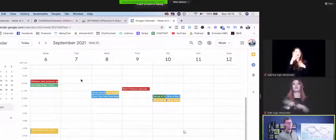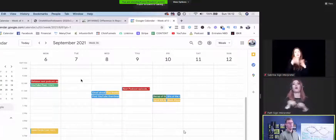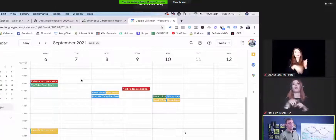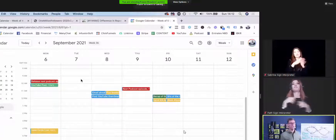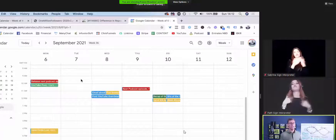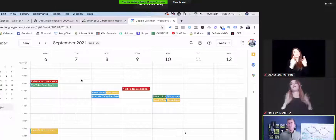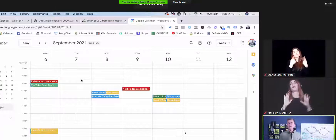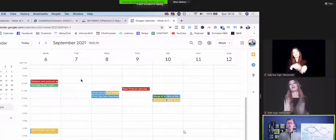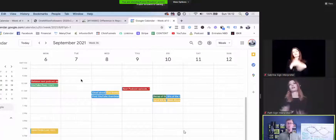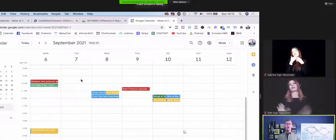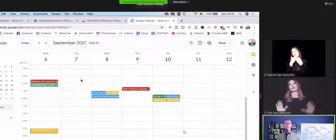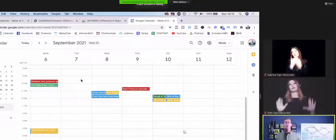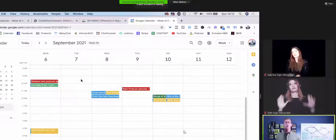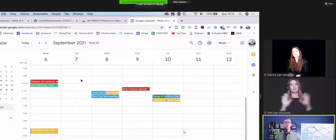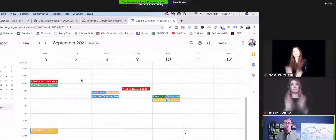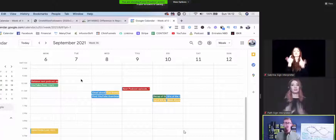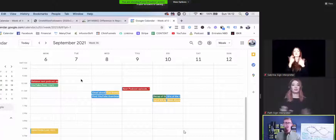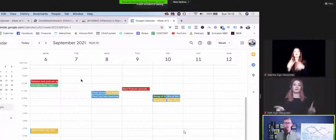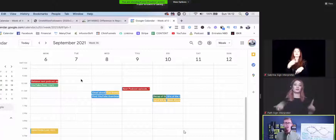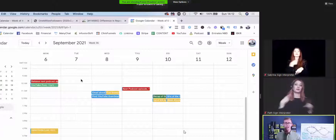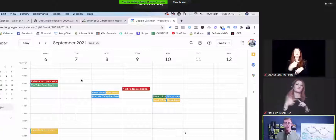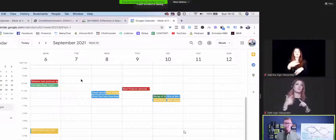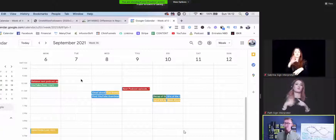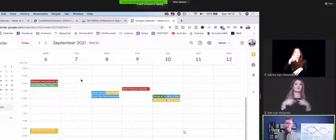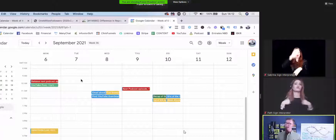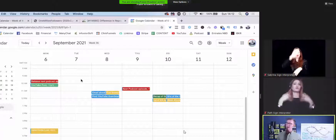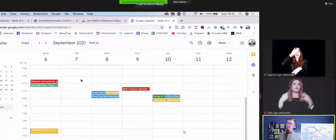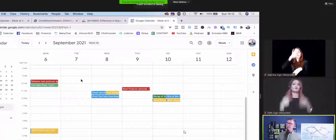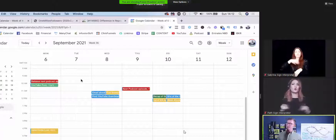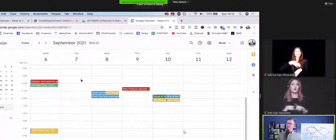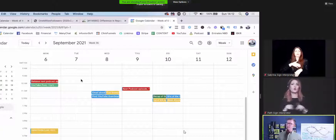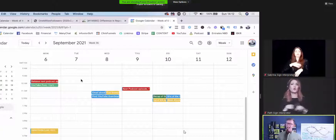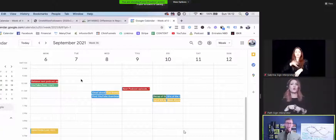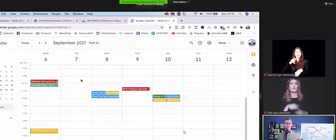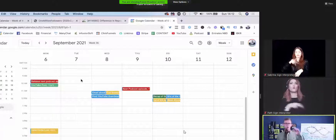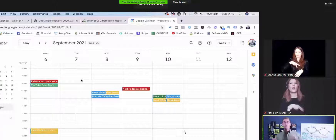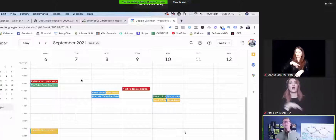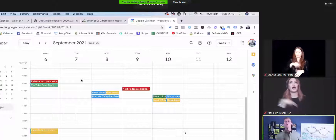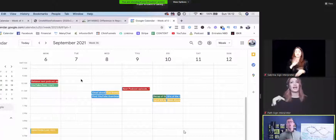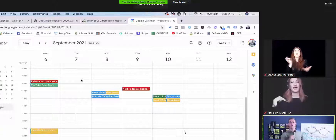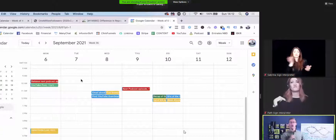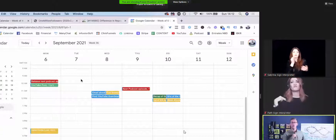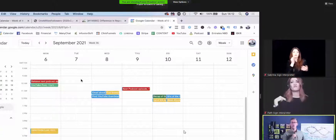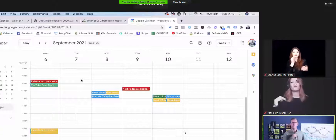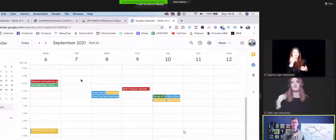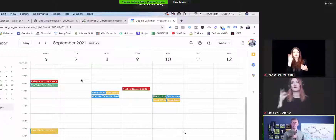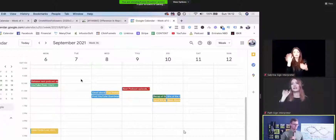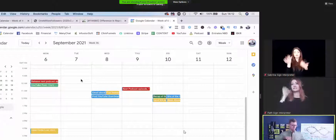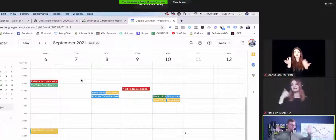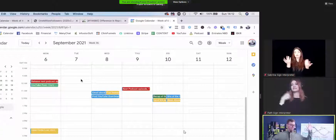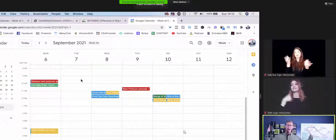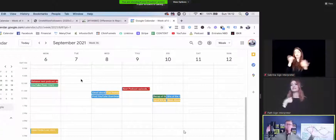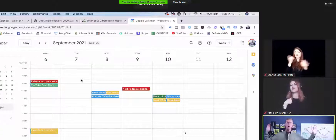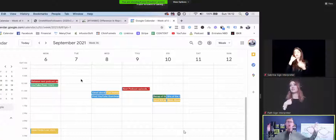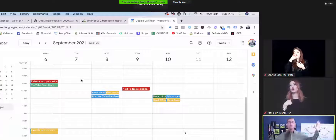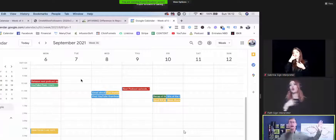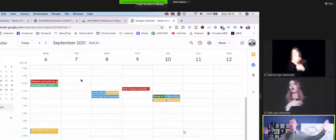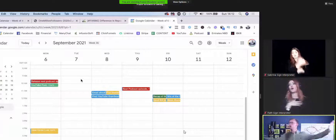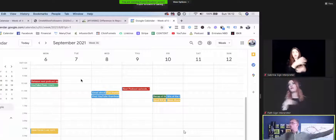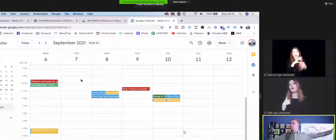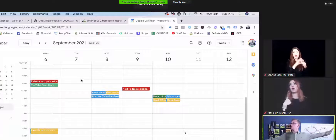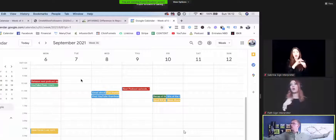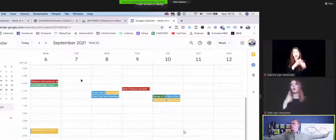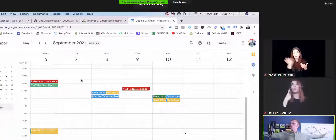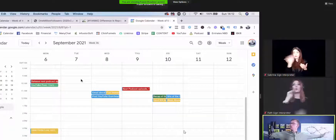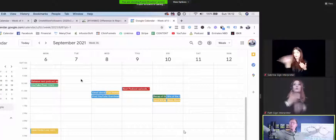afternoon and says, hey, do you want to go for lunch? You're like, yeah, I do want to go for lunch, actually. I've got nothing. I've got no